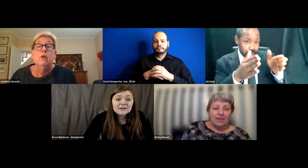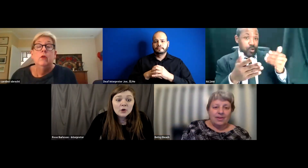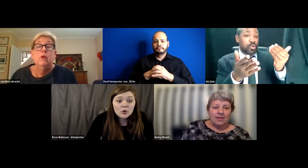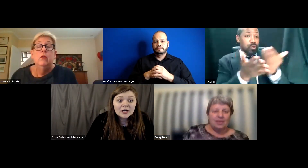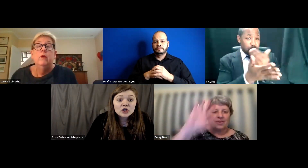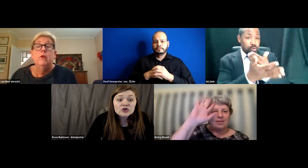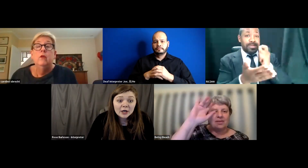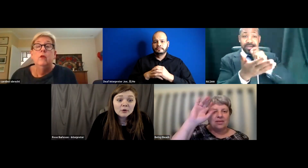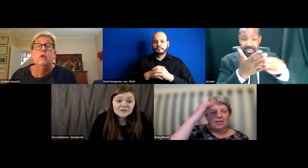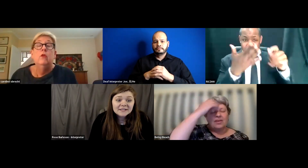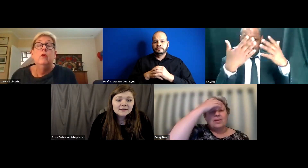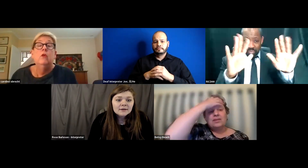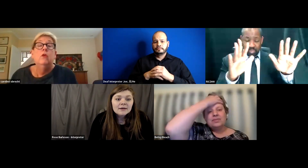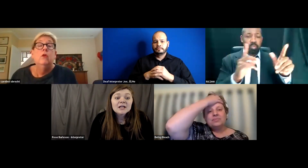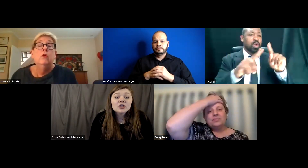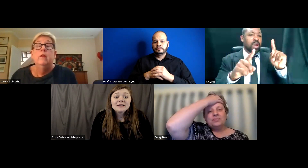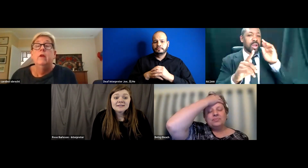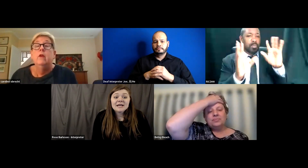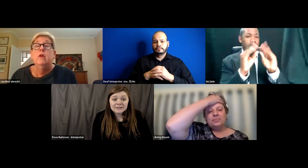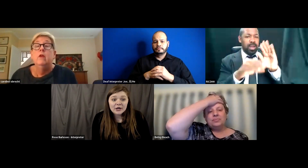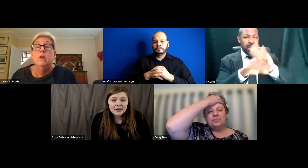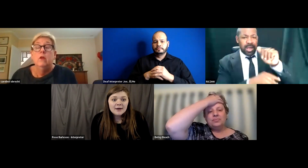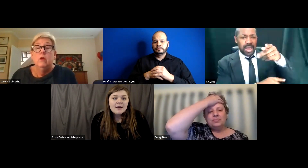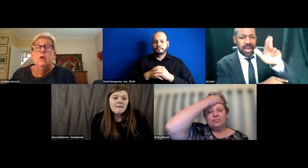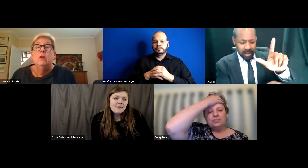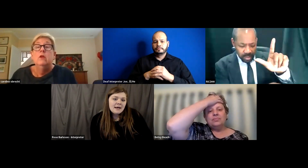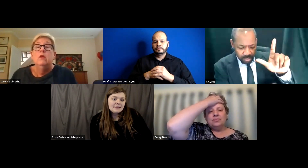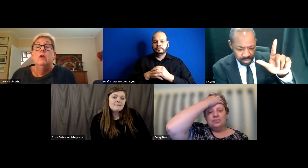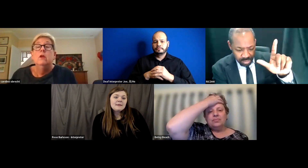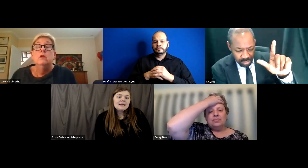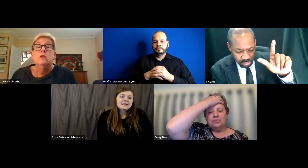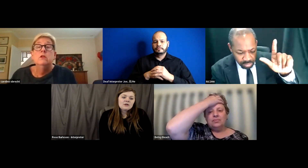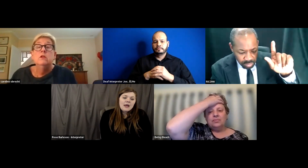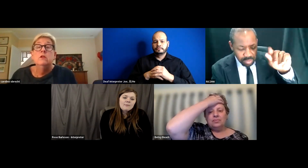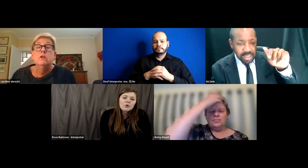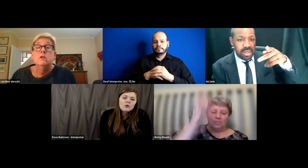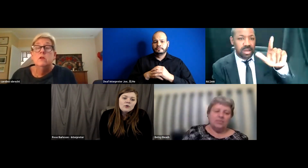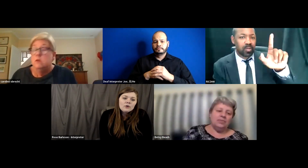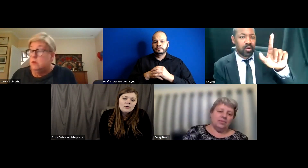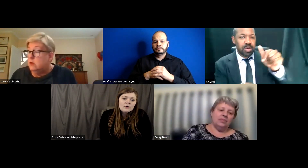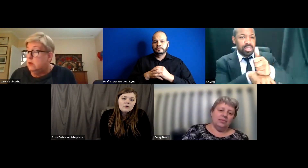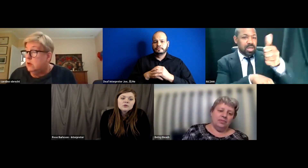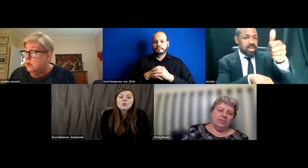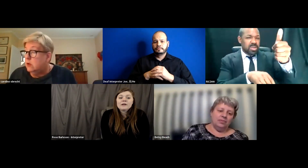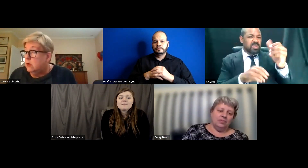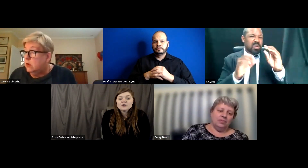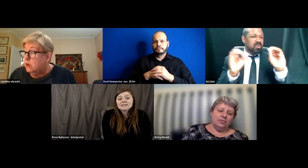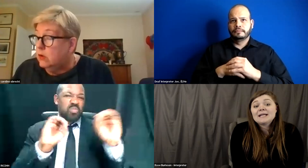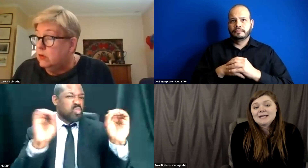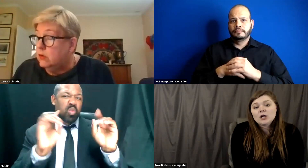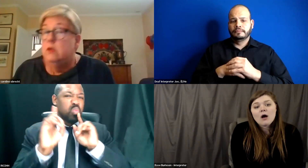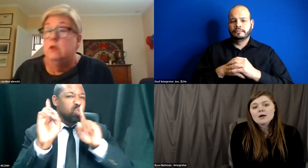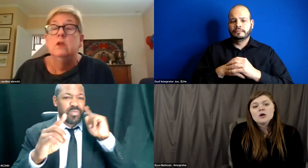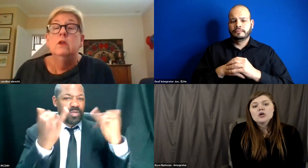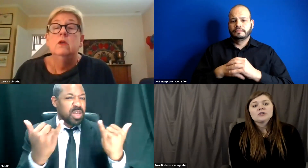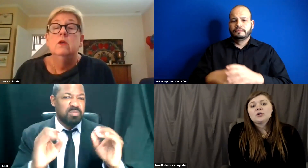We did vote on a new chairperson and a new secretary, but the meeting is April 21st at